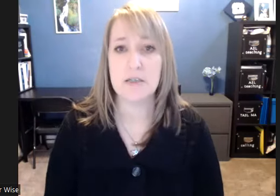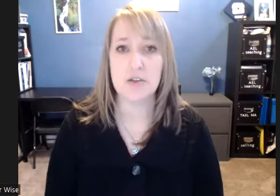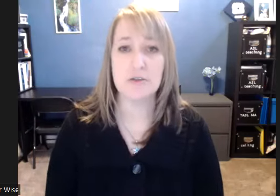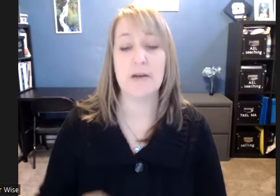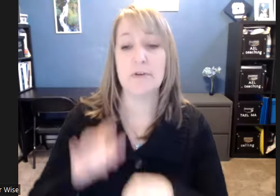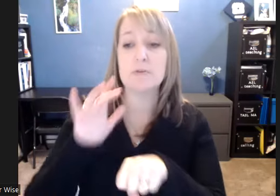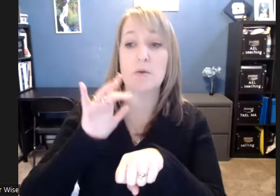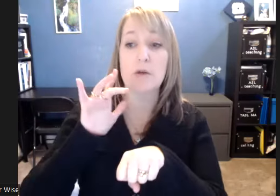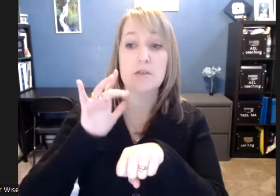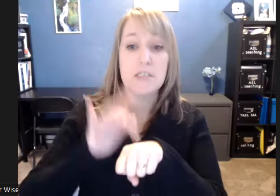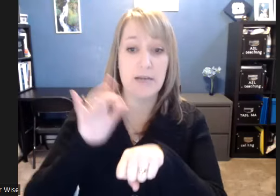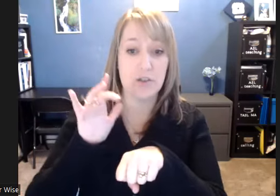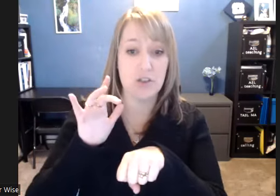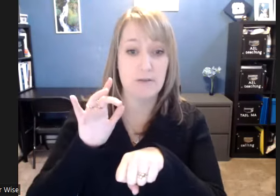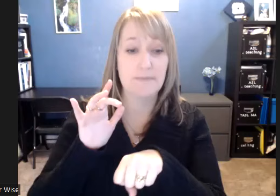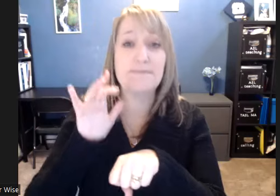discussion or whatever. So touch.